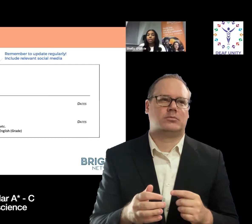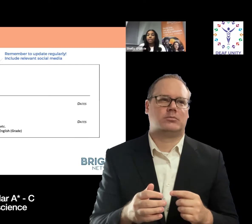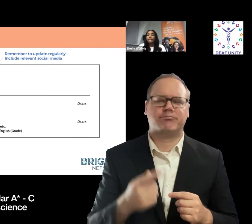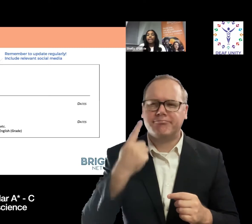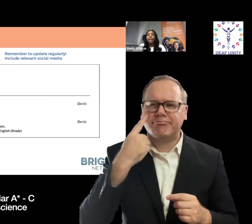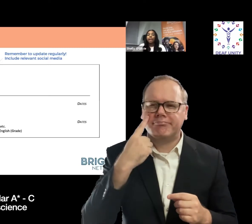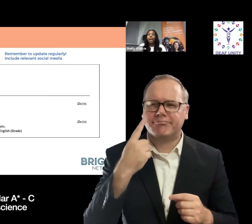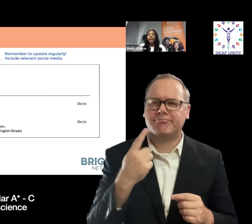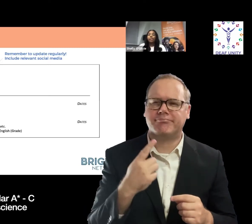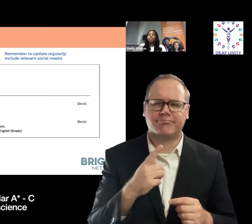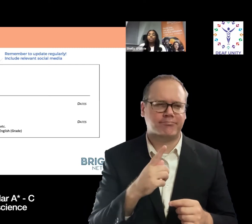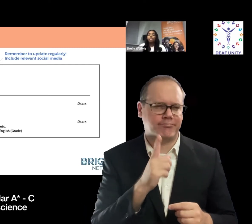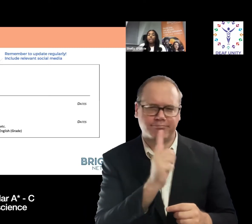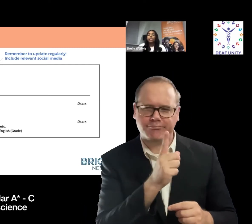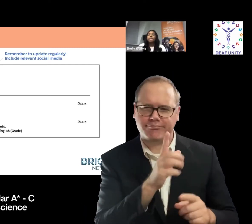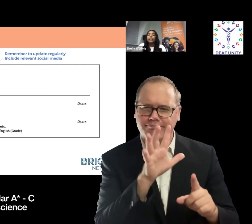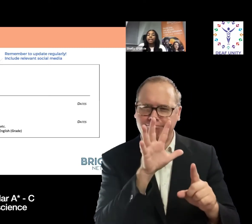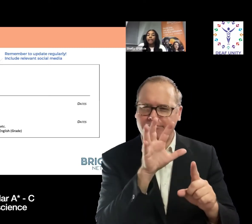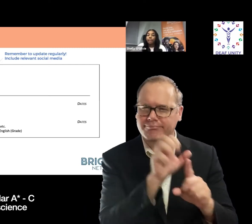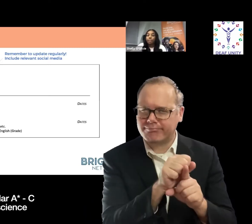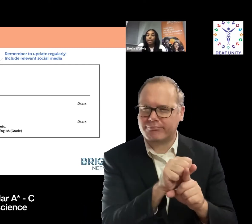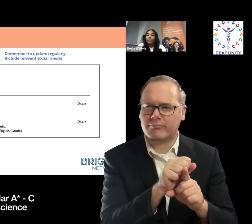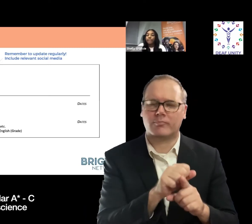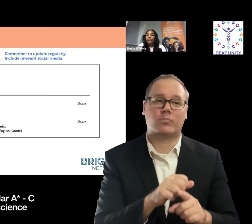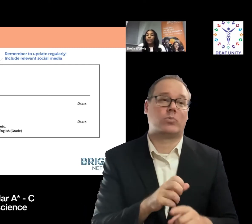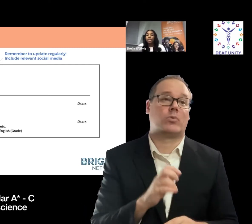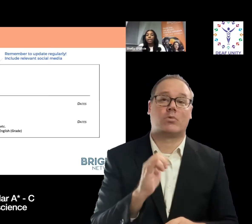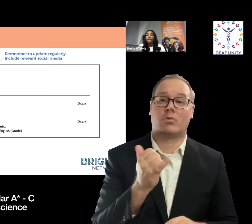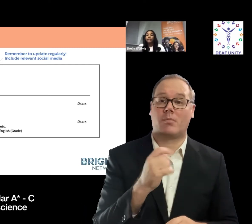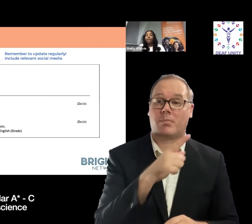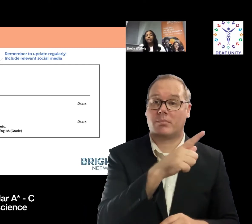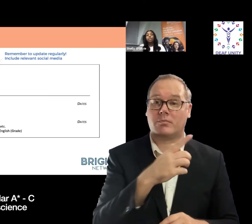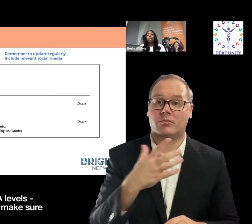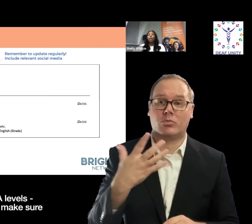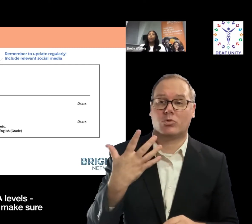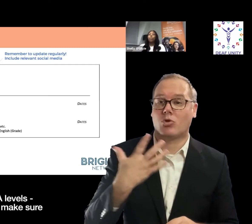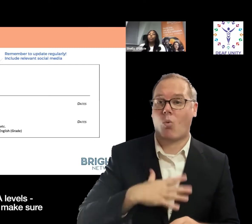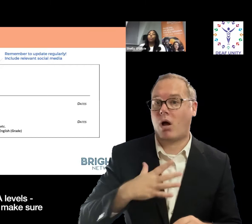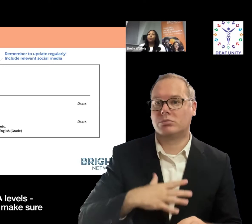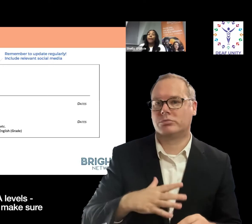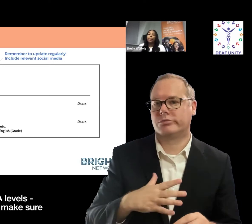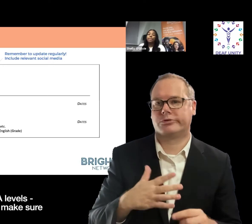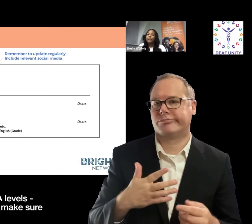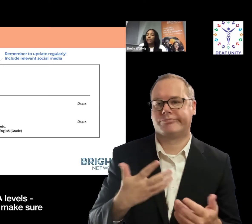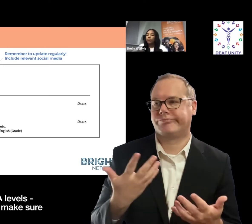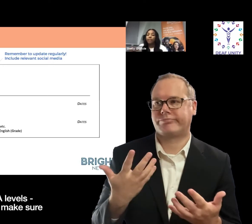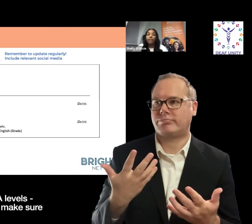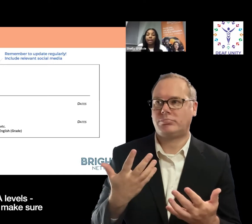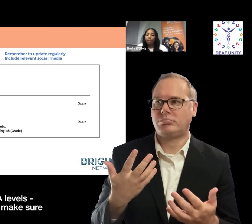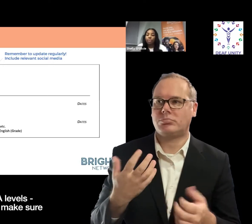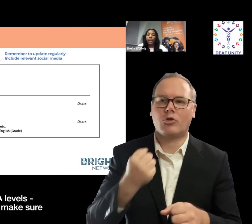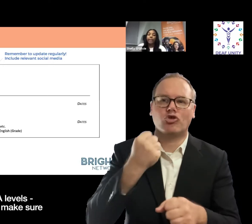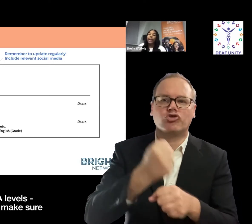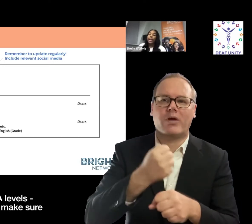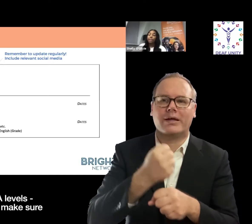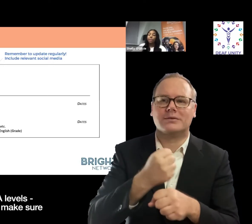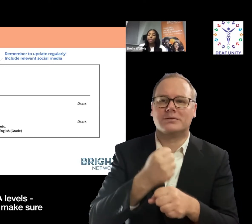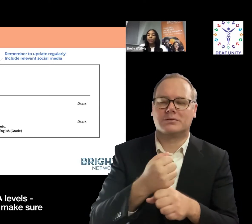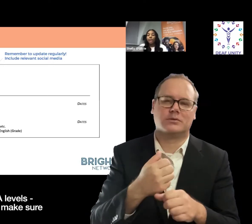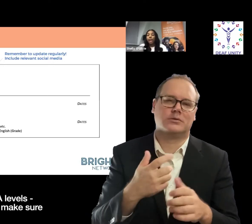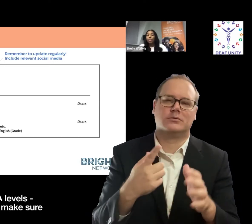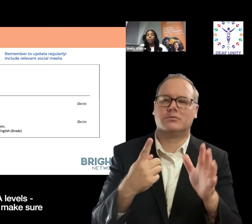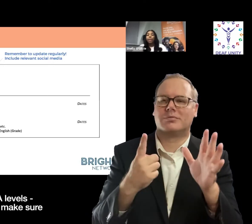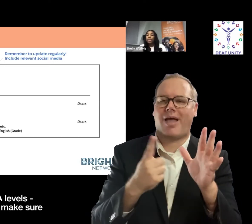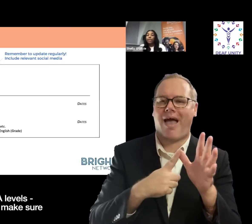A star to C GCSEs in maths, English, and science, or perhaps particular levels in A